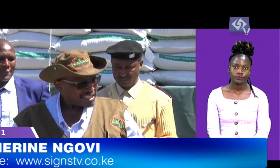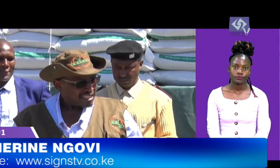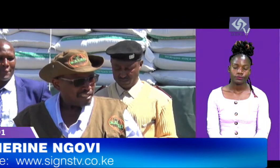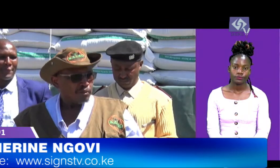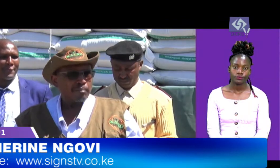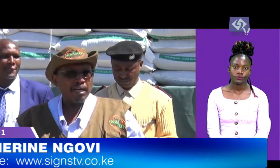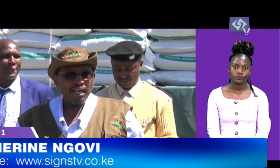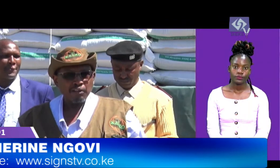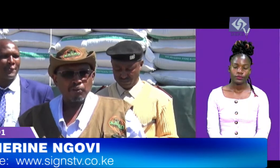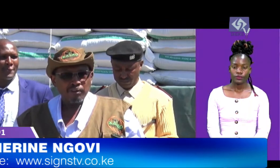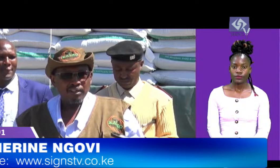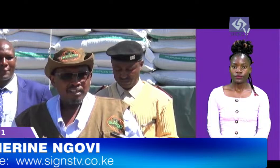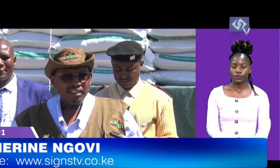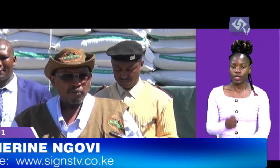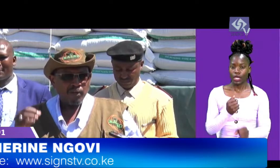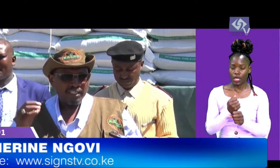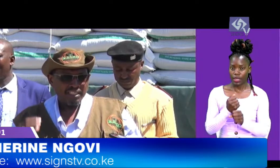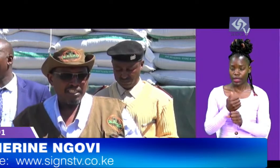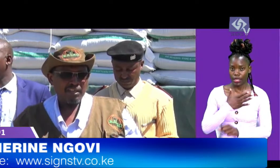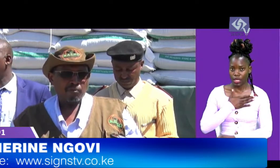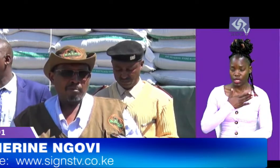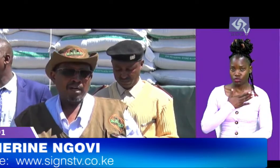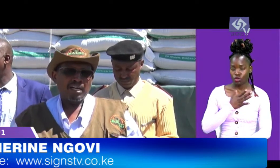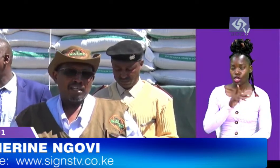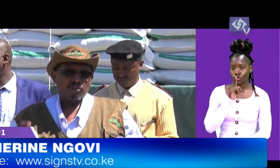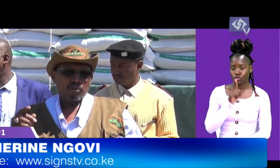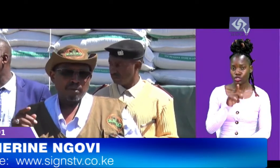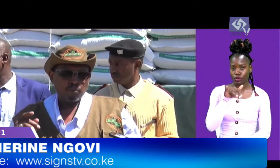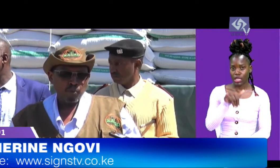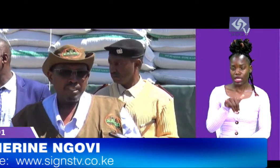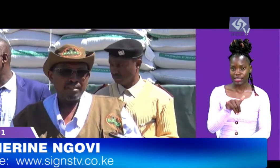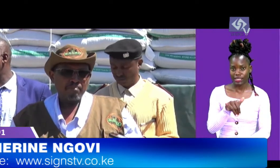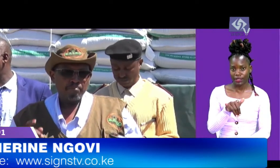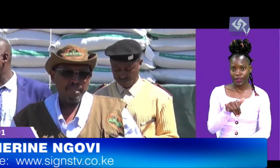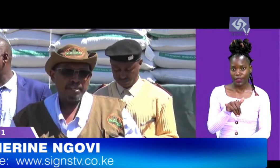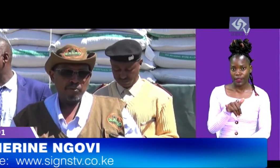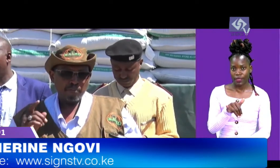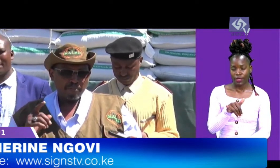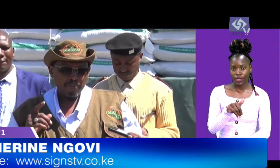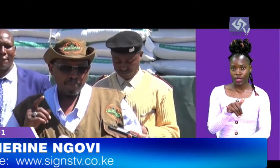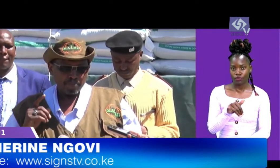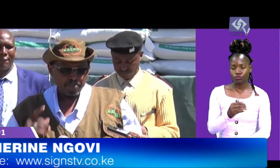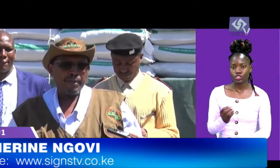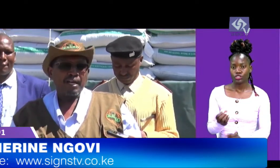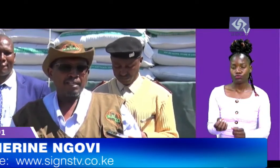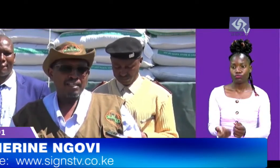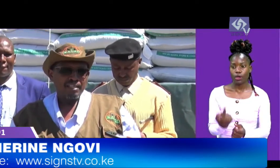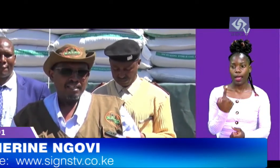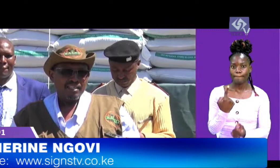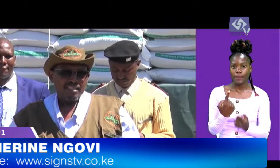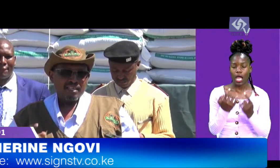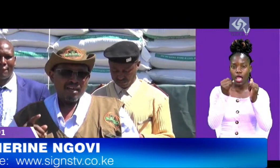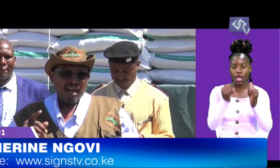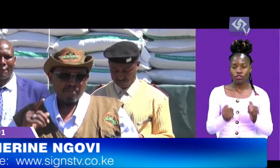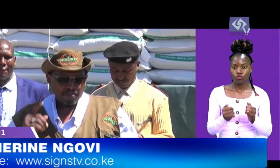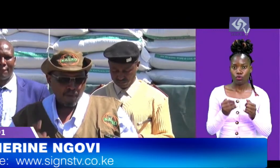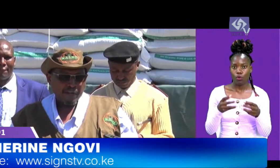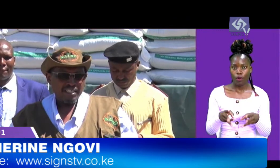Kazi yetu kama KALRO ni kuhakikisha kwamba tunabuni mbinu mpya ama bora